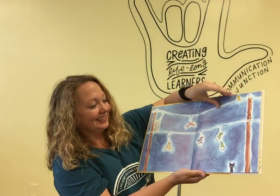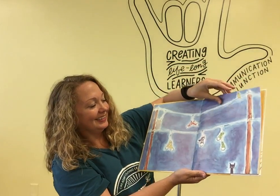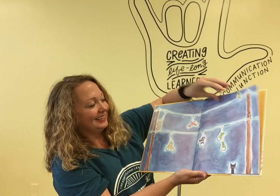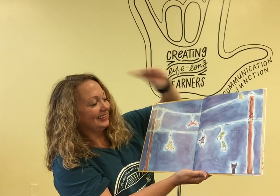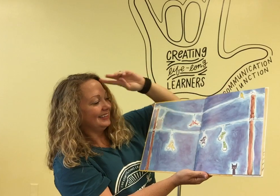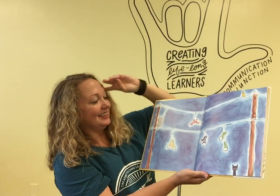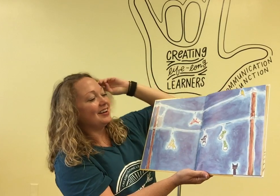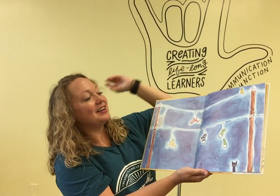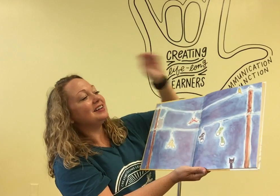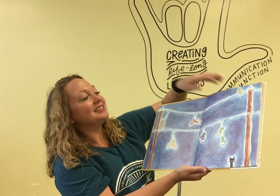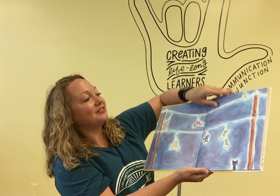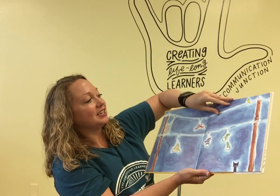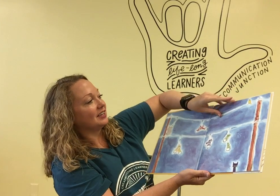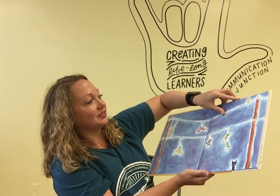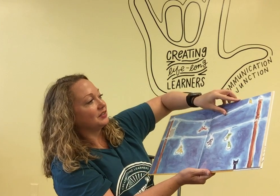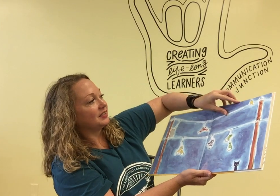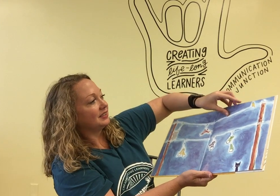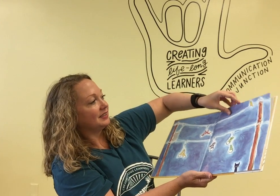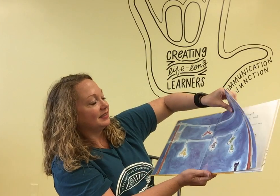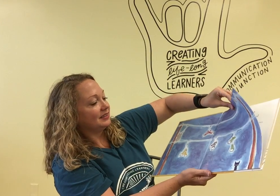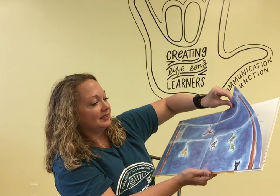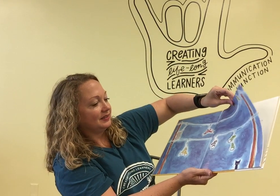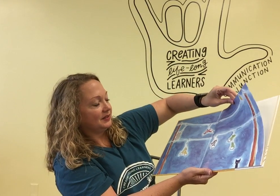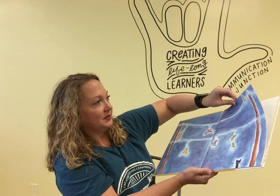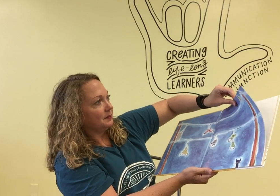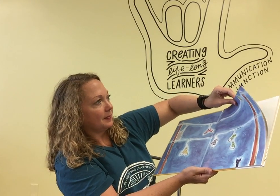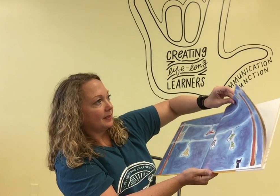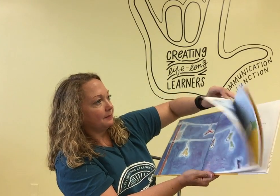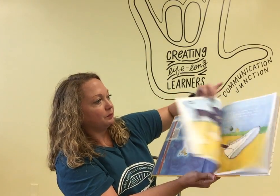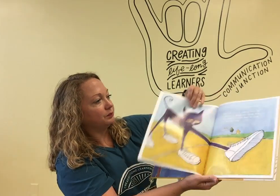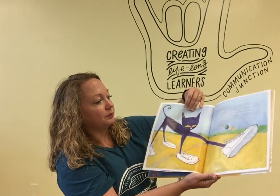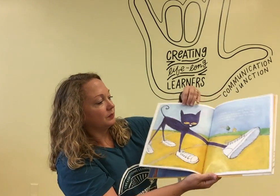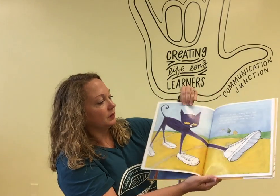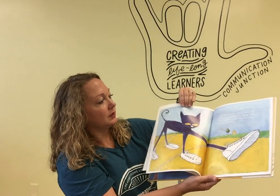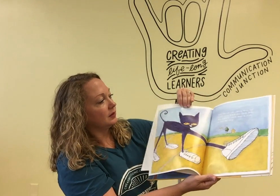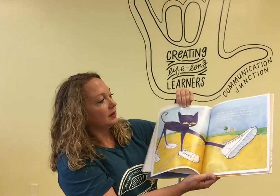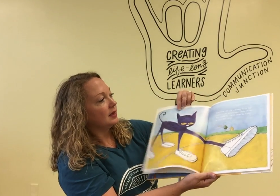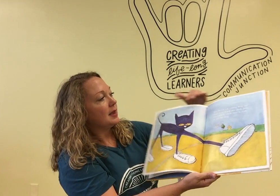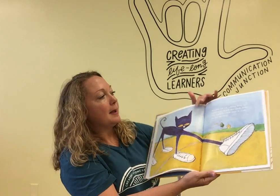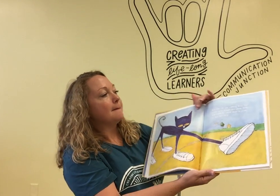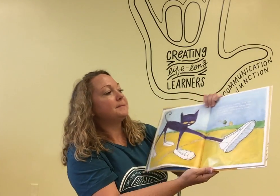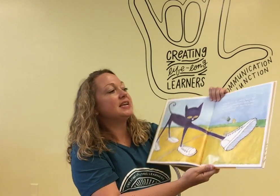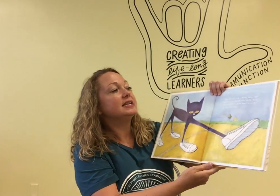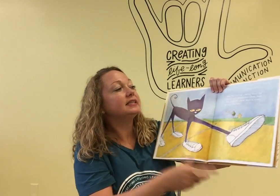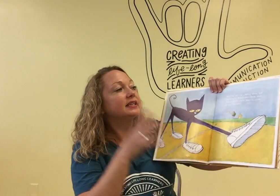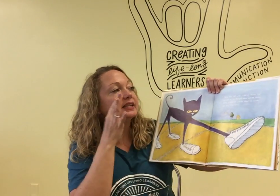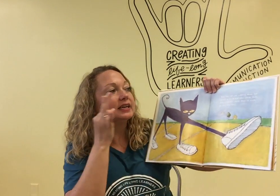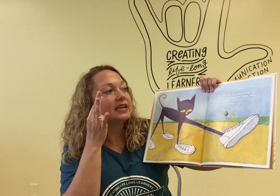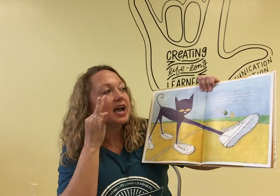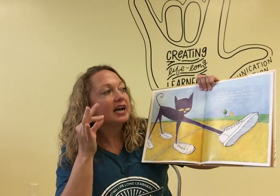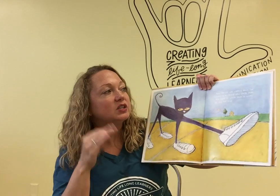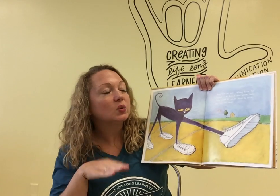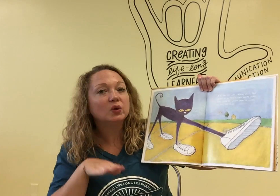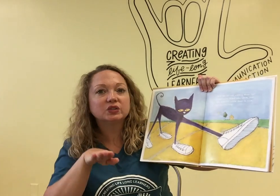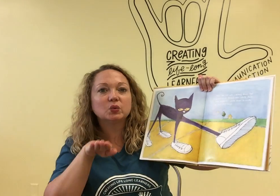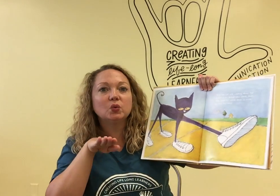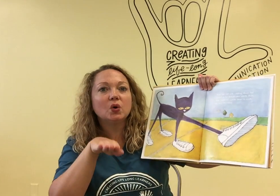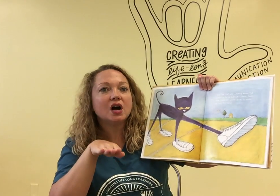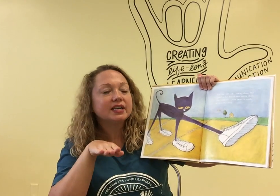All different colors. Pete the cat was